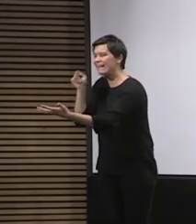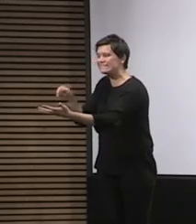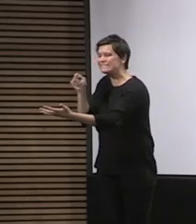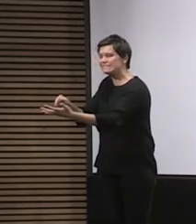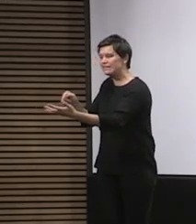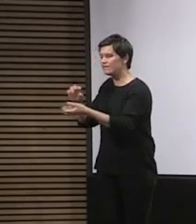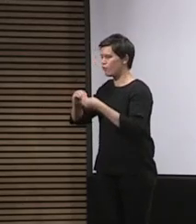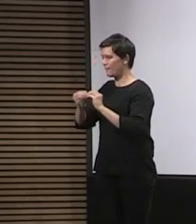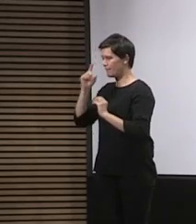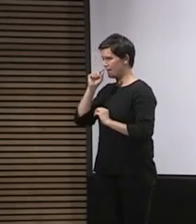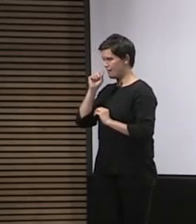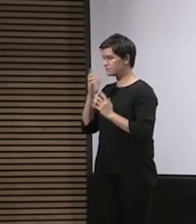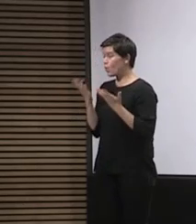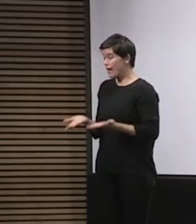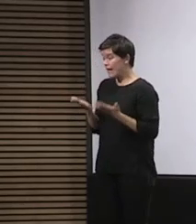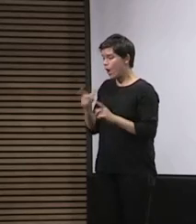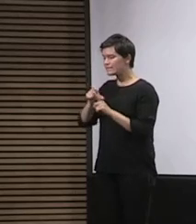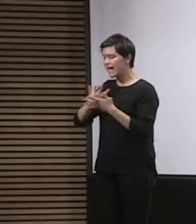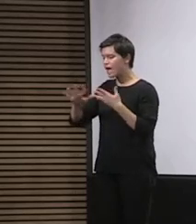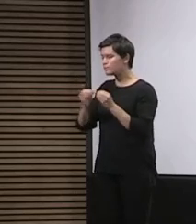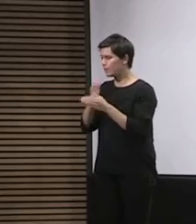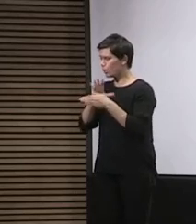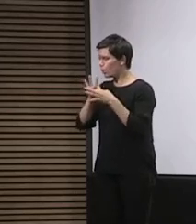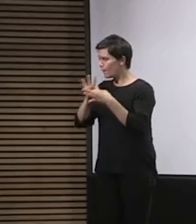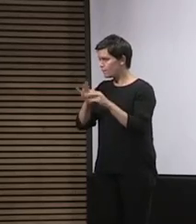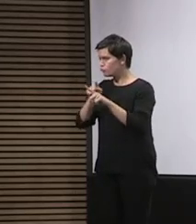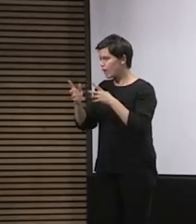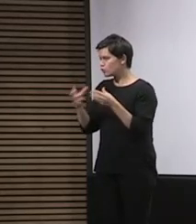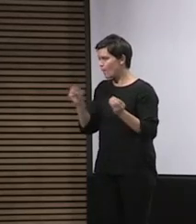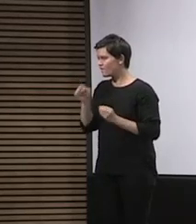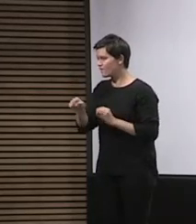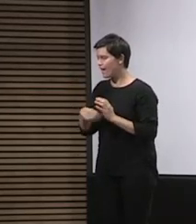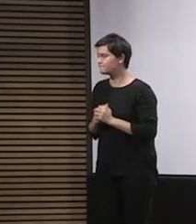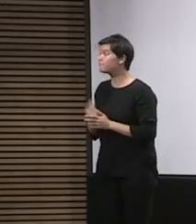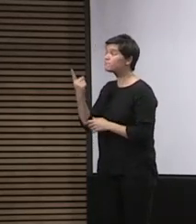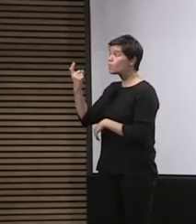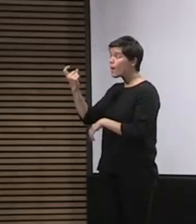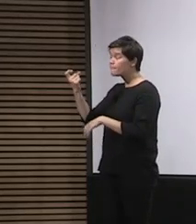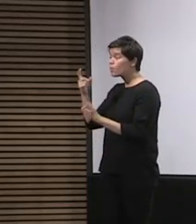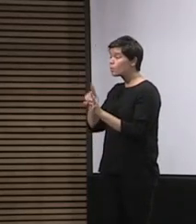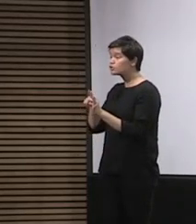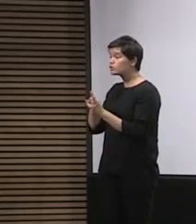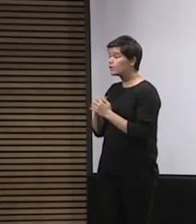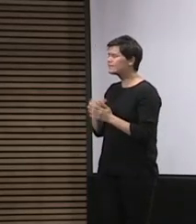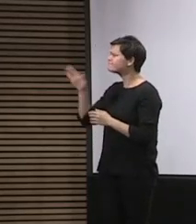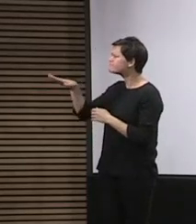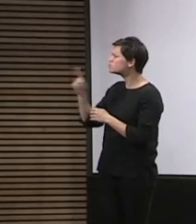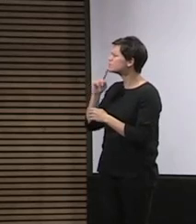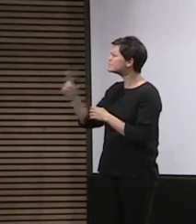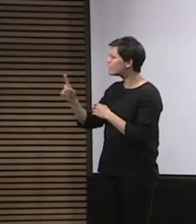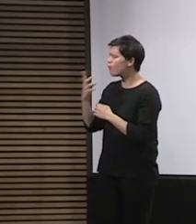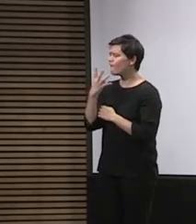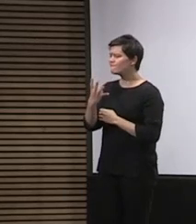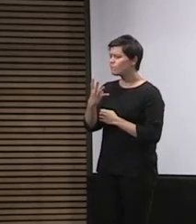and we're working with our DHBs to make sure that happens. Can we just do one more question? One more question. Contact tracing, you said 418